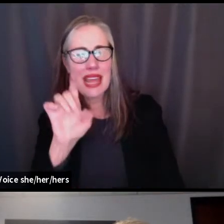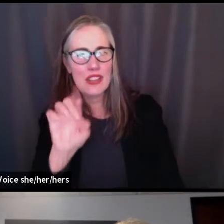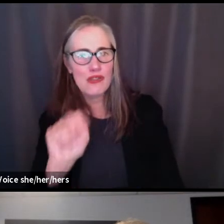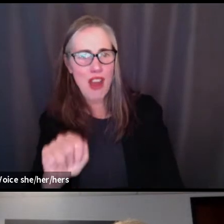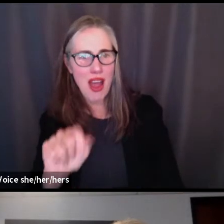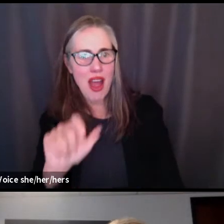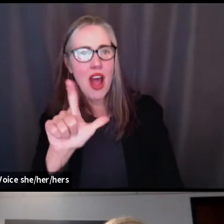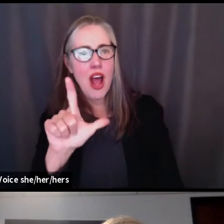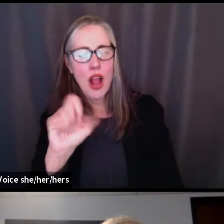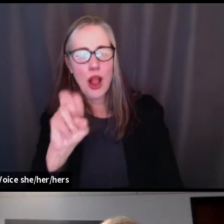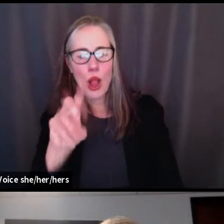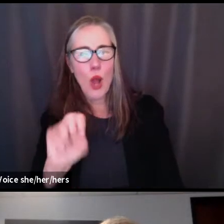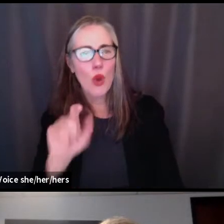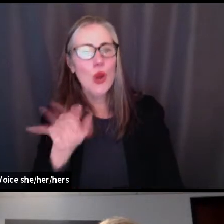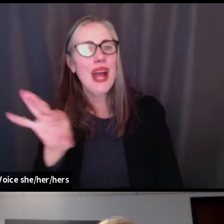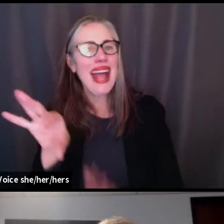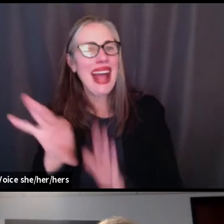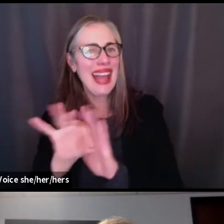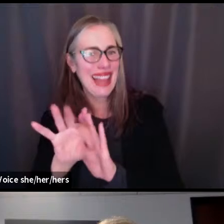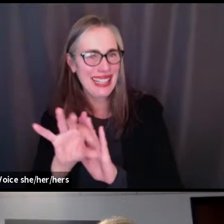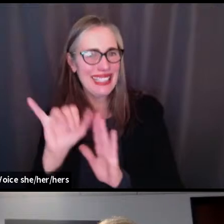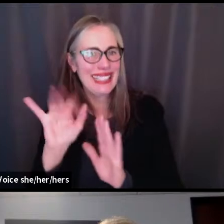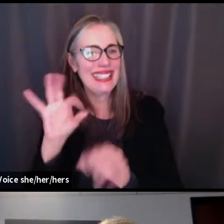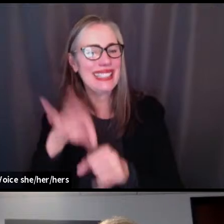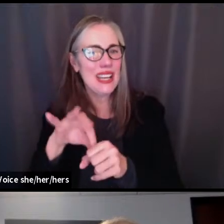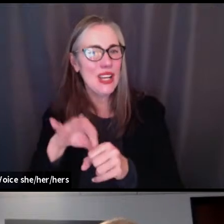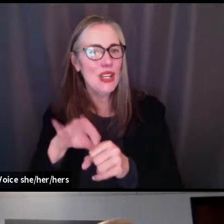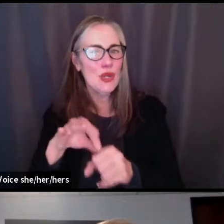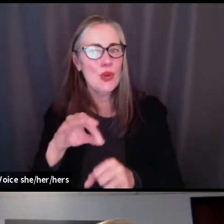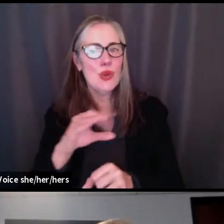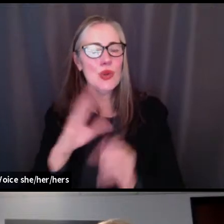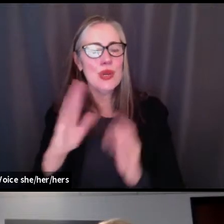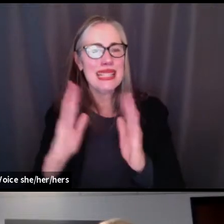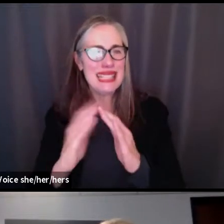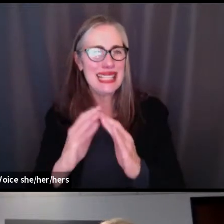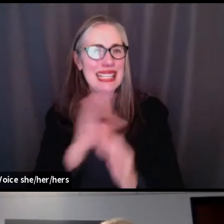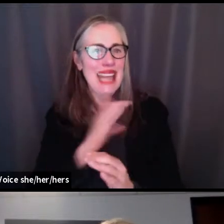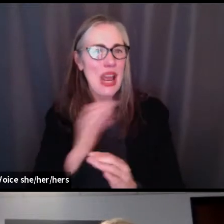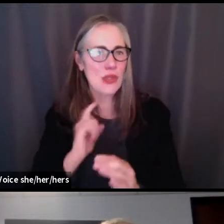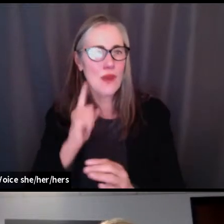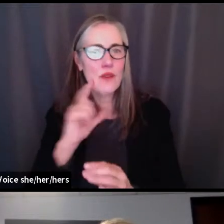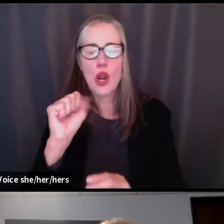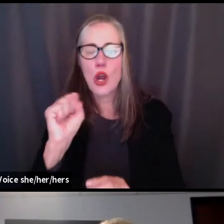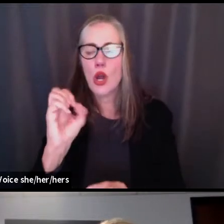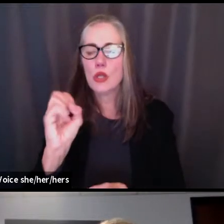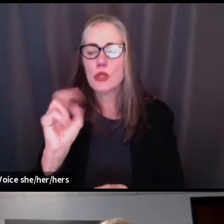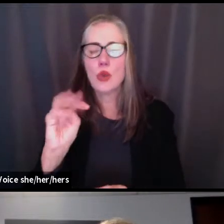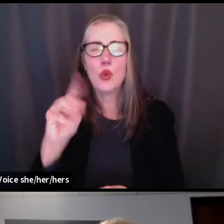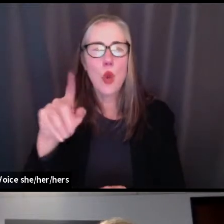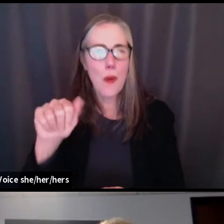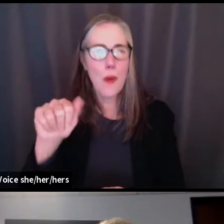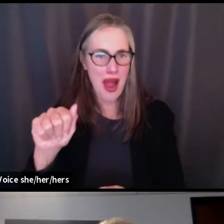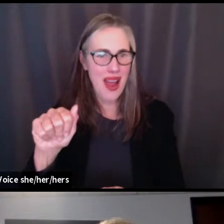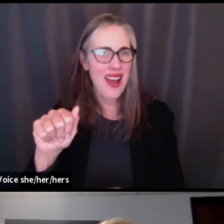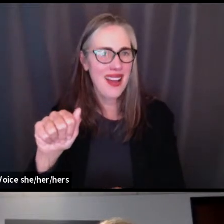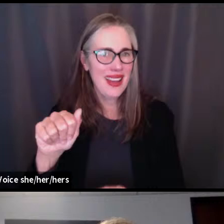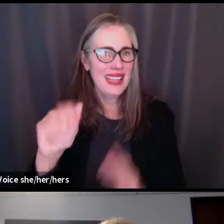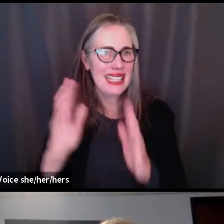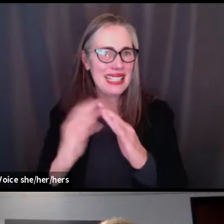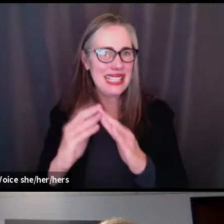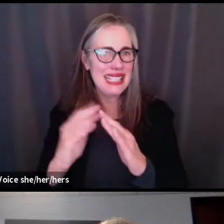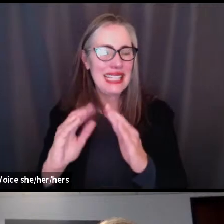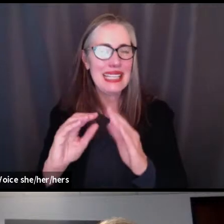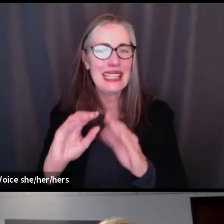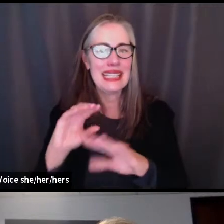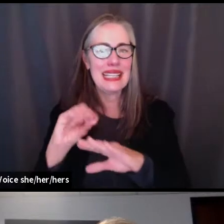elected as a city council member to the Sonoma City Council. We also want to let you know that we did vote